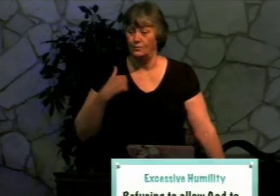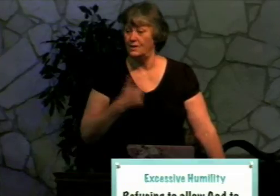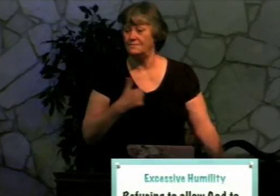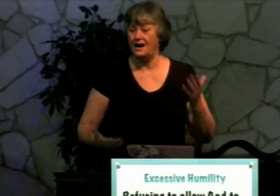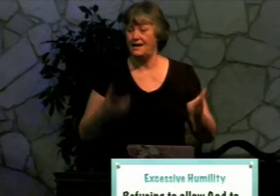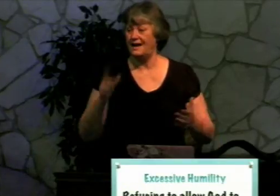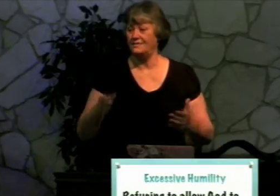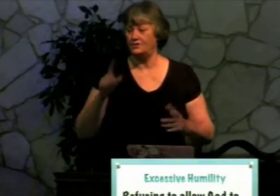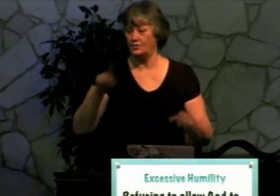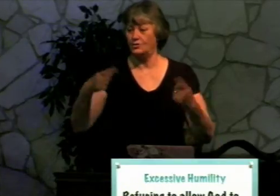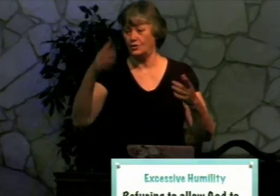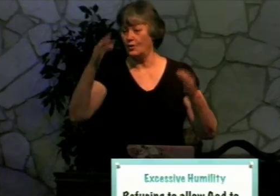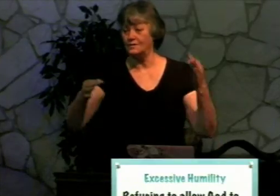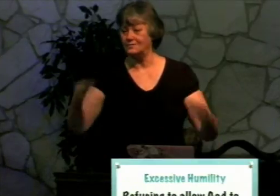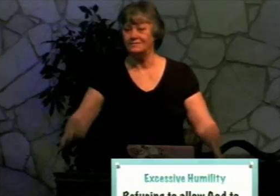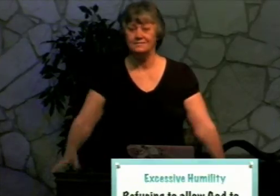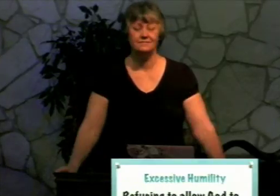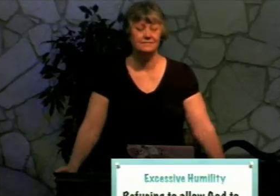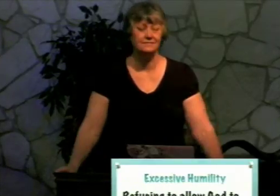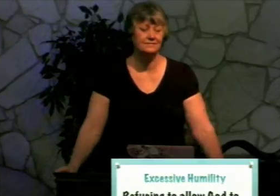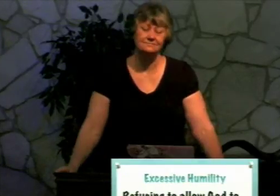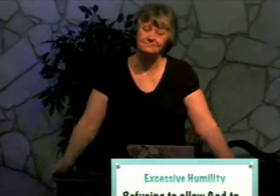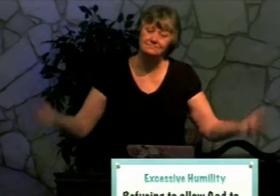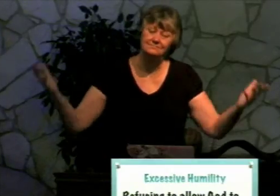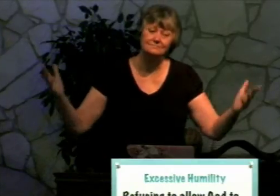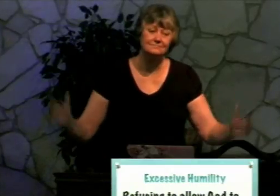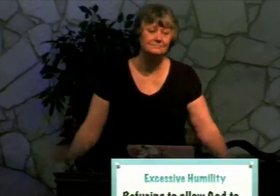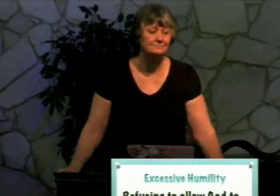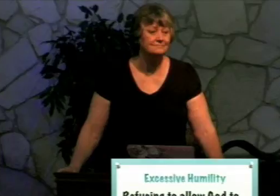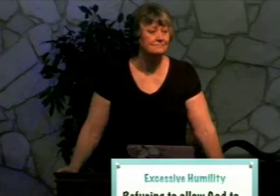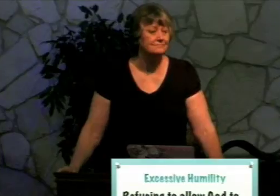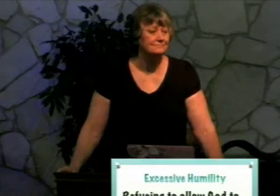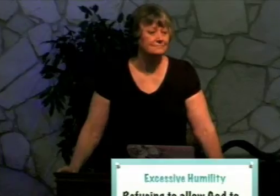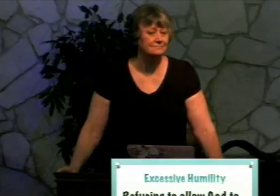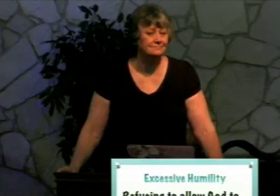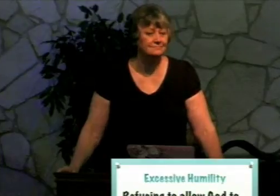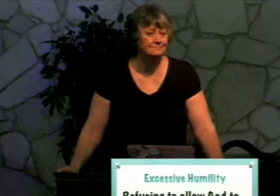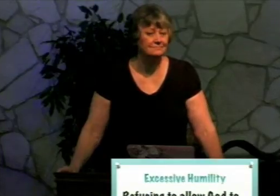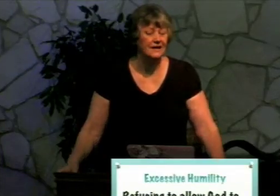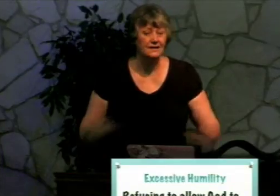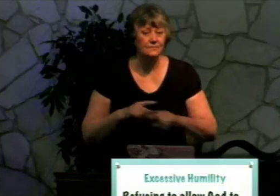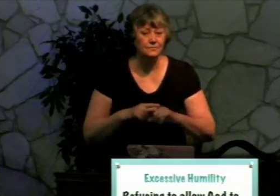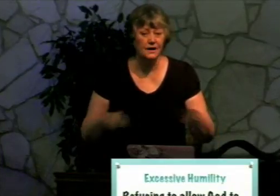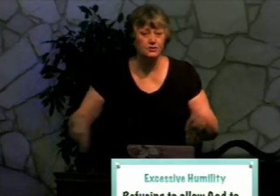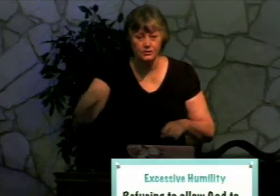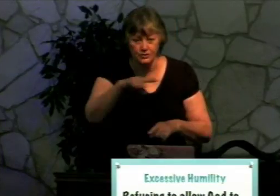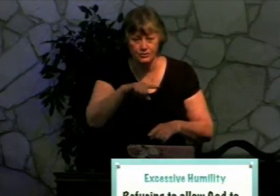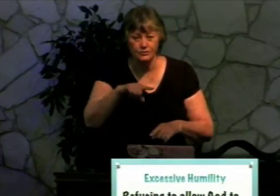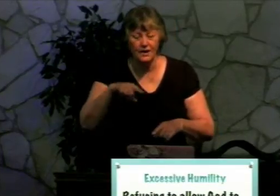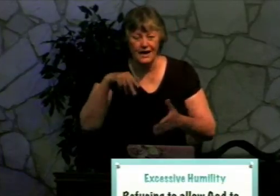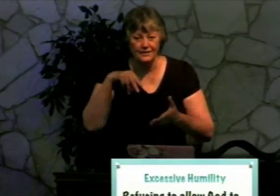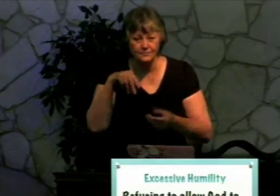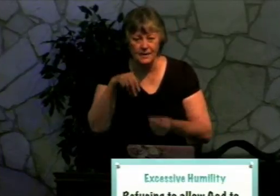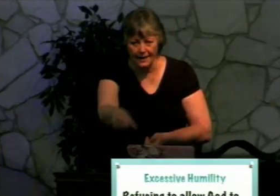We might have to go to court. but you have